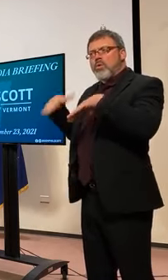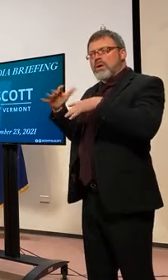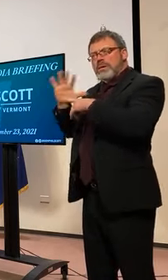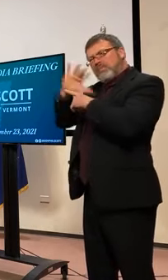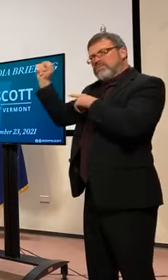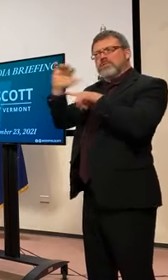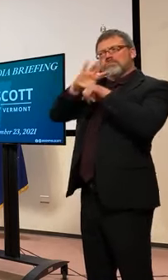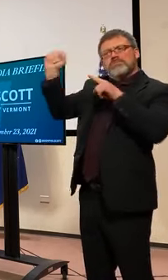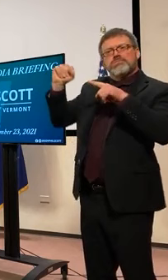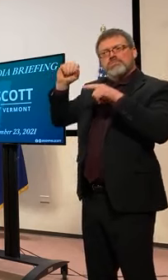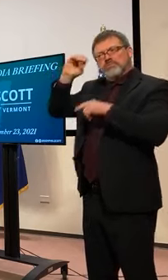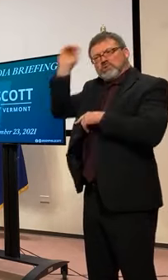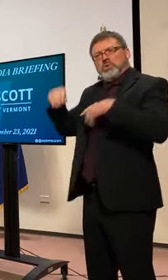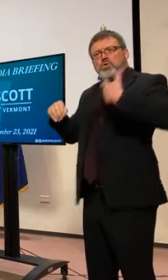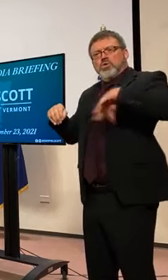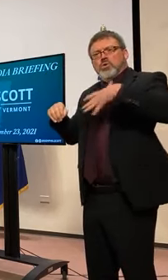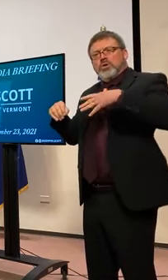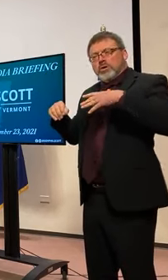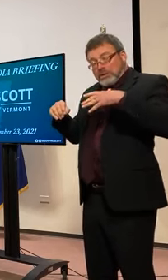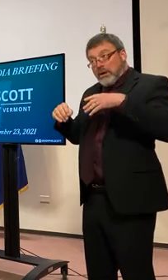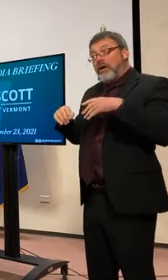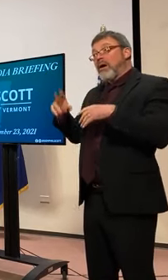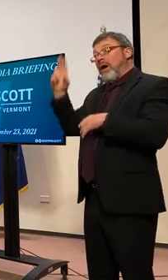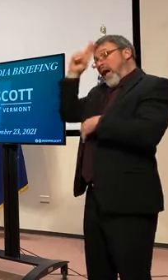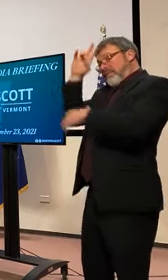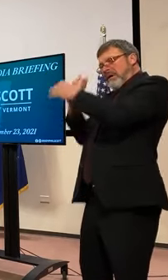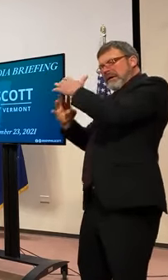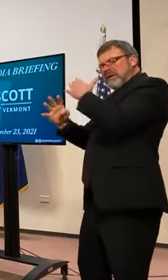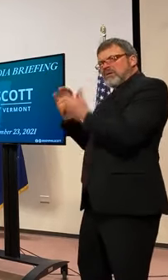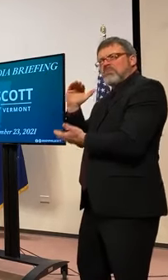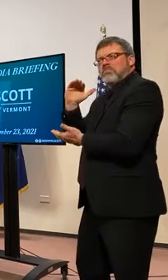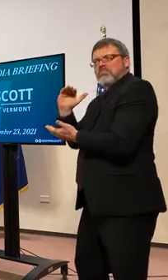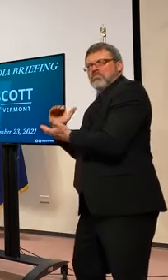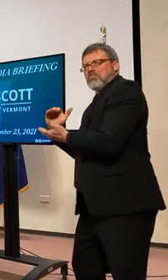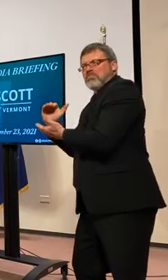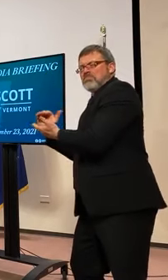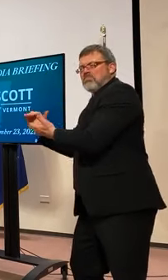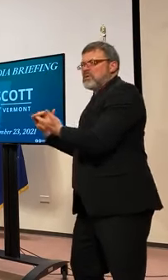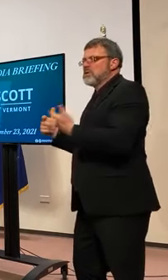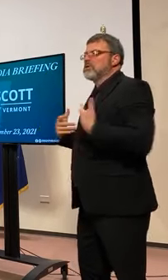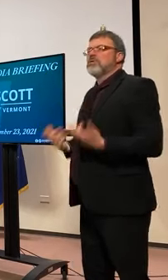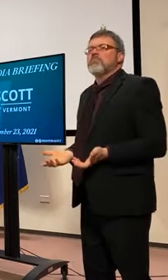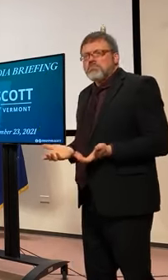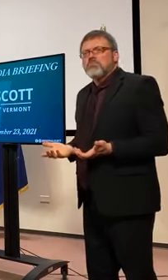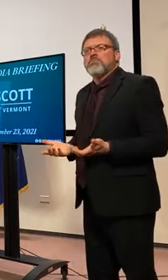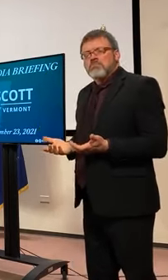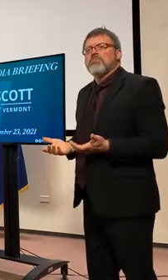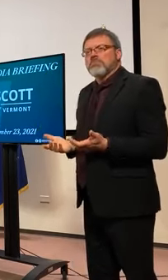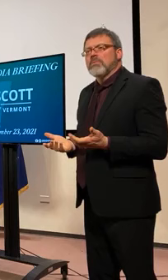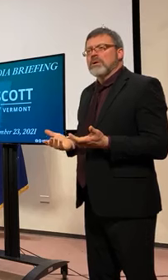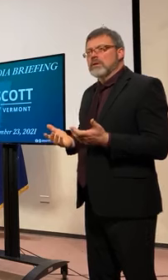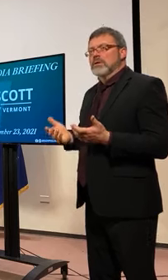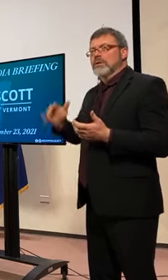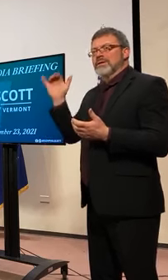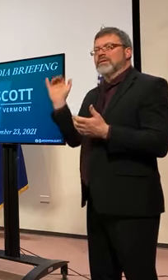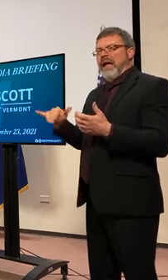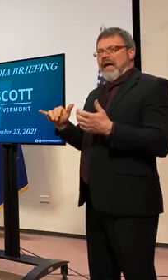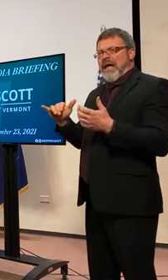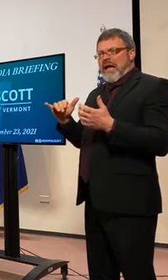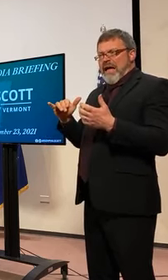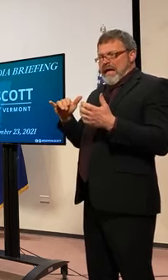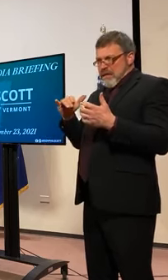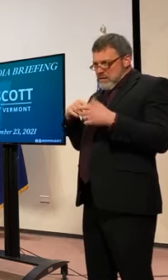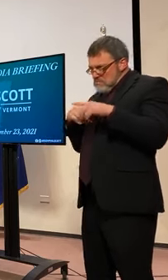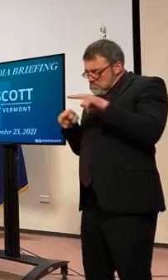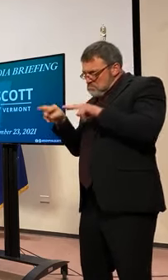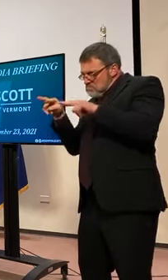lowest hospitalizations and deaths throughout the pandemic, and still has maintained among the lowest rates during